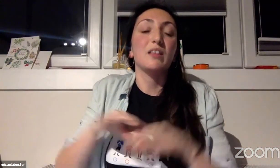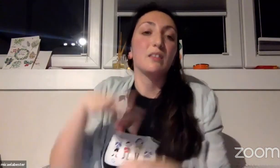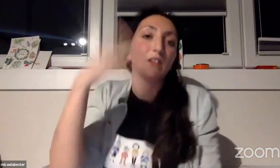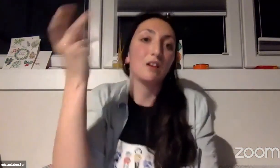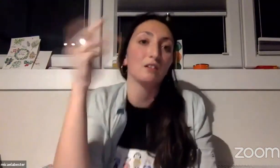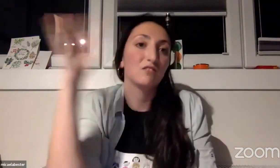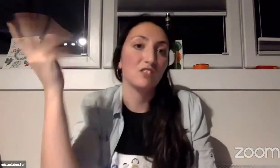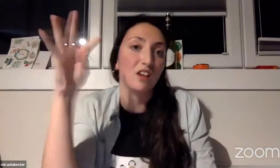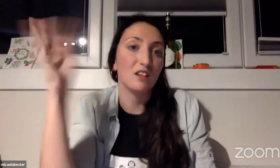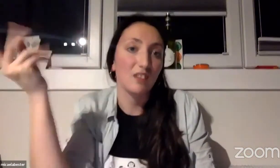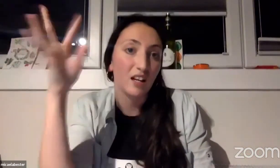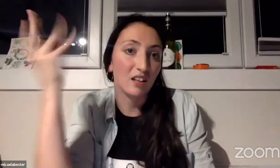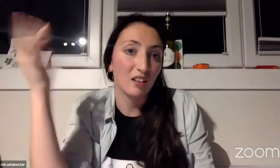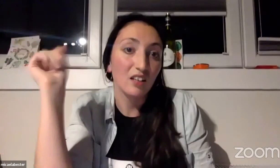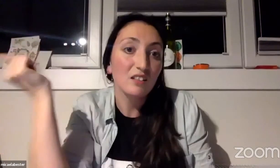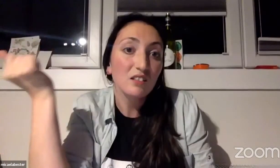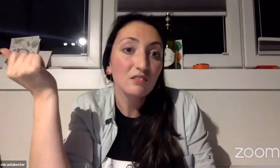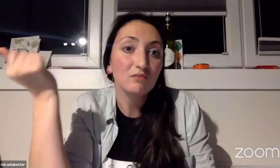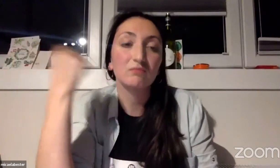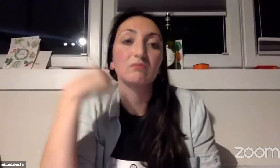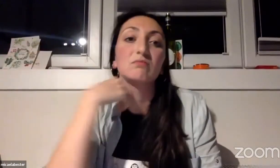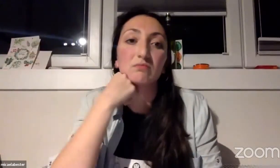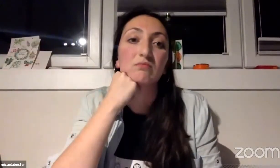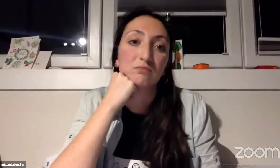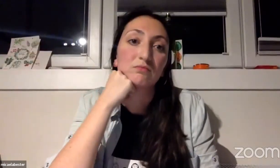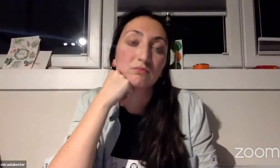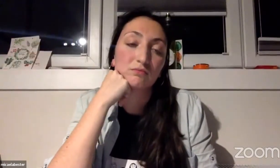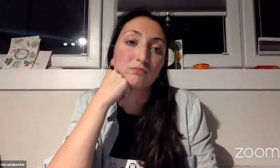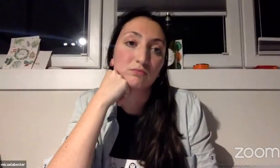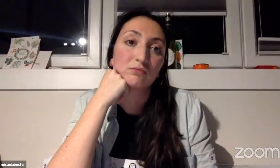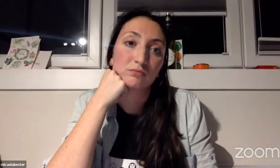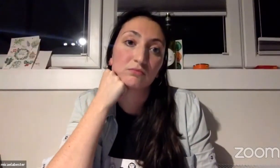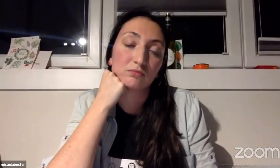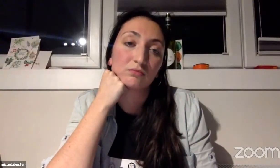compared with, just kind of signing like this.